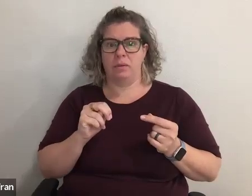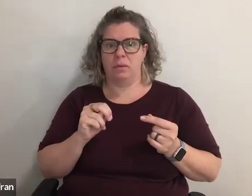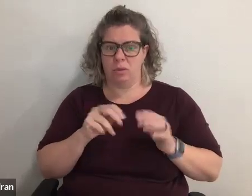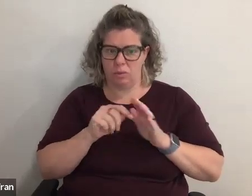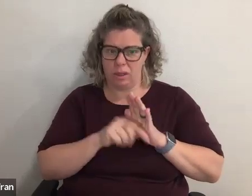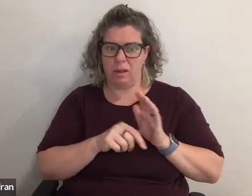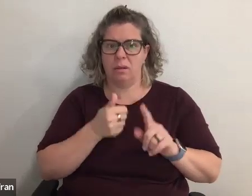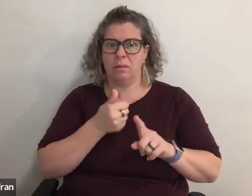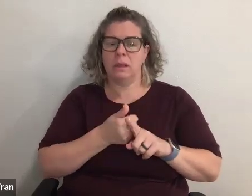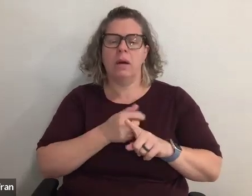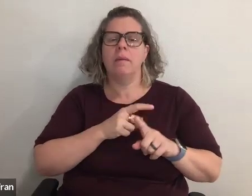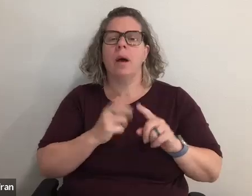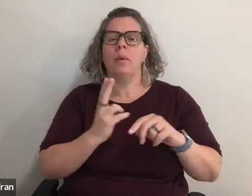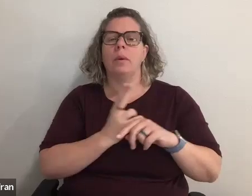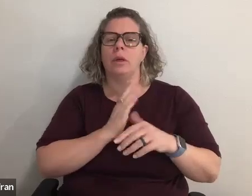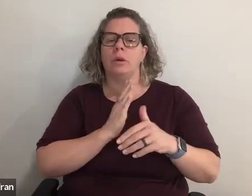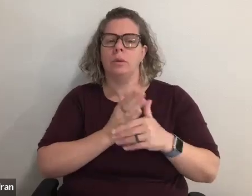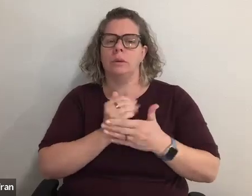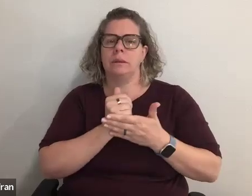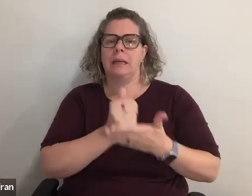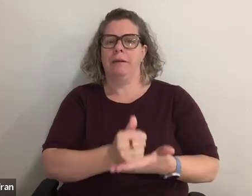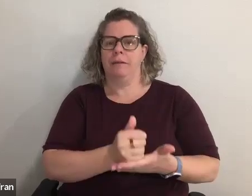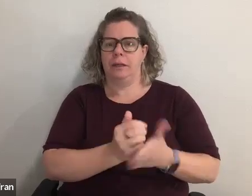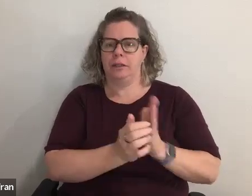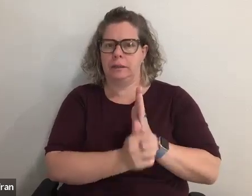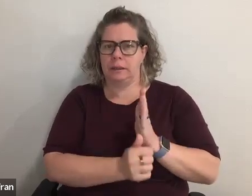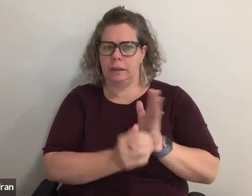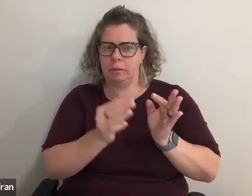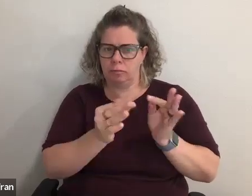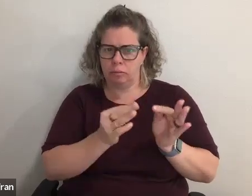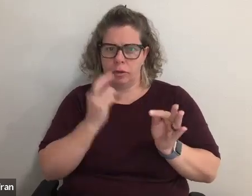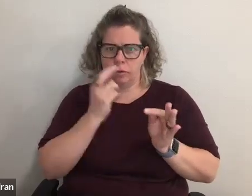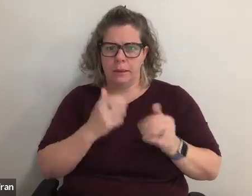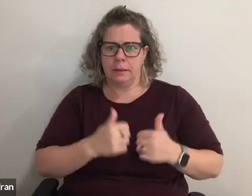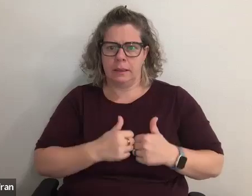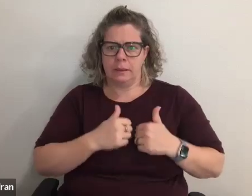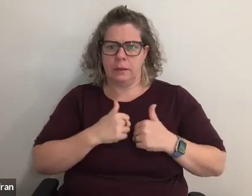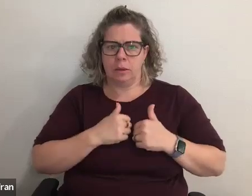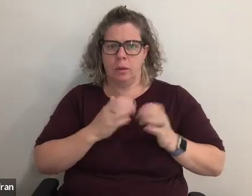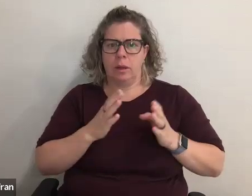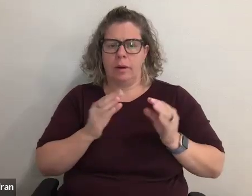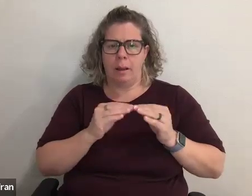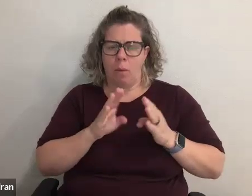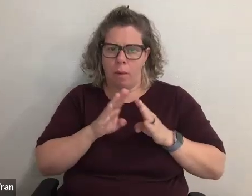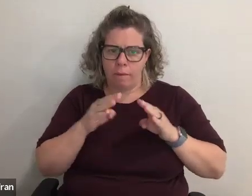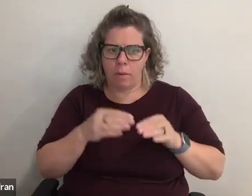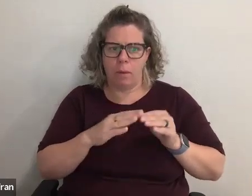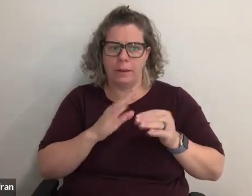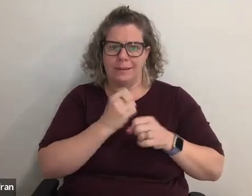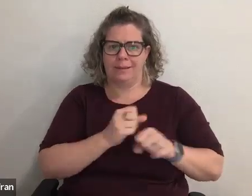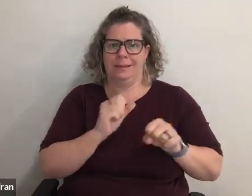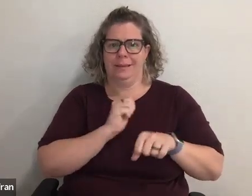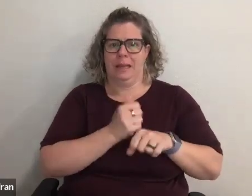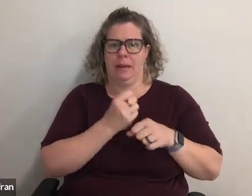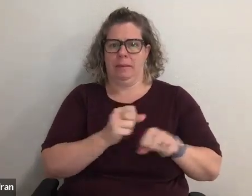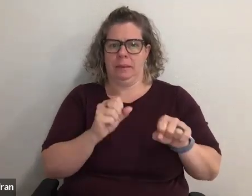we use our intervention skills to help them find reasons to live and turn toward safety. And so the big goal